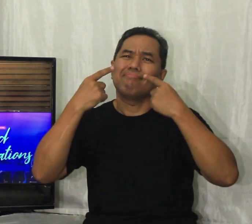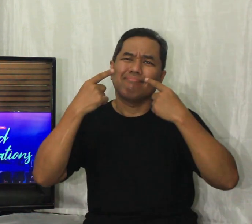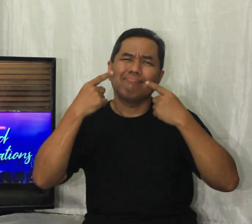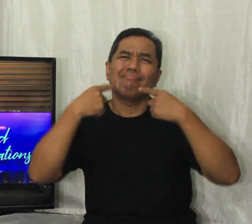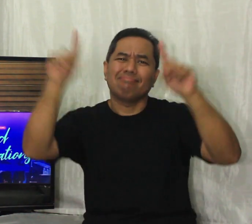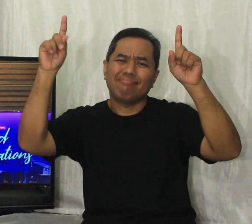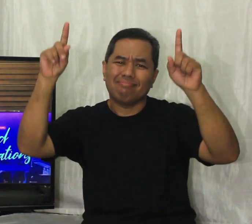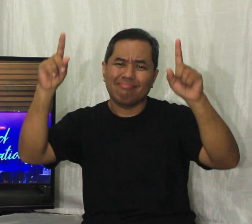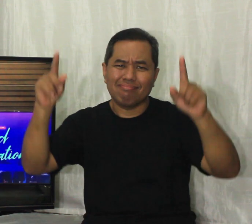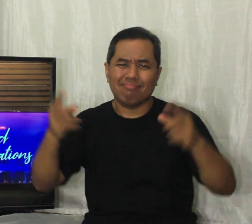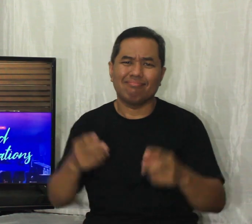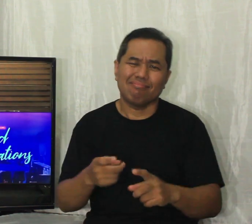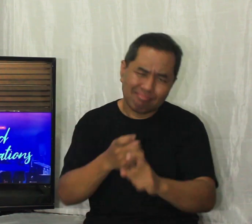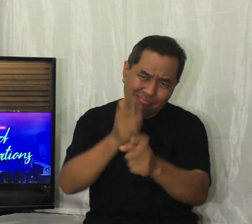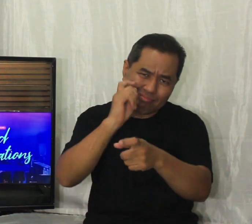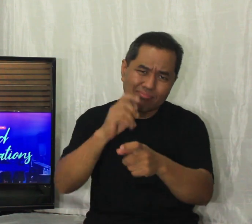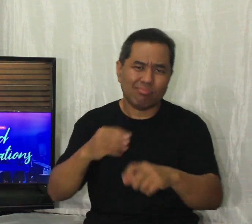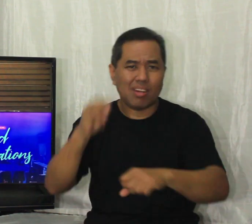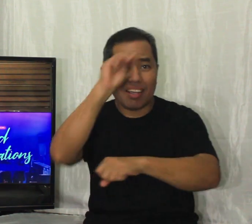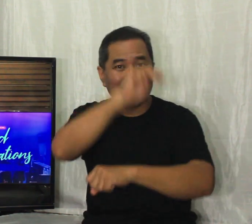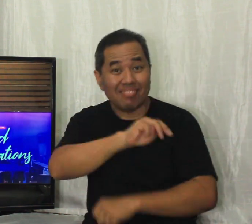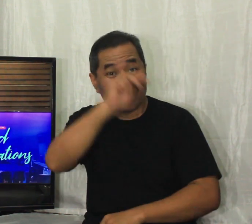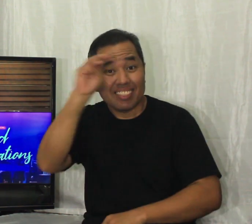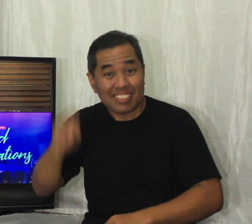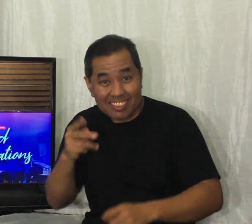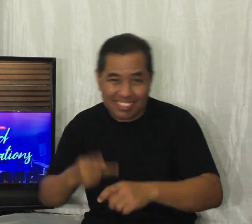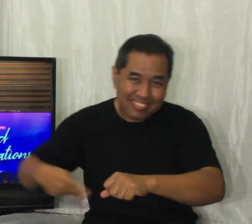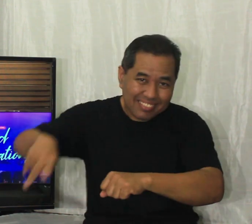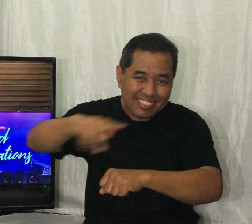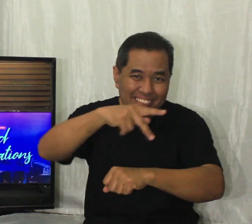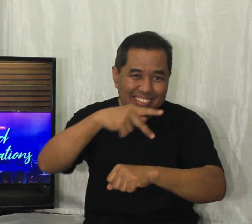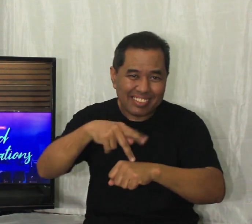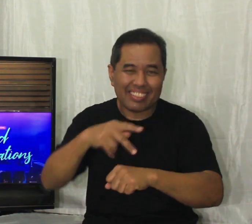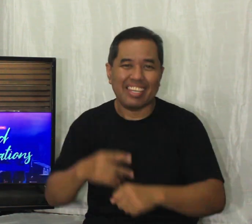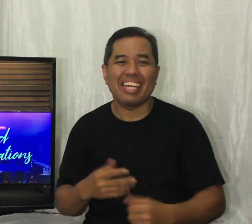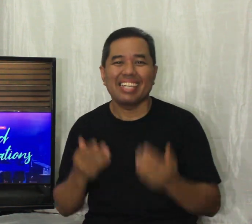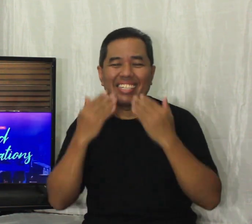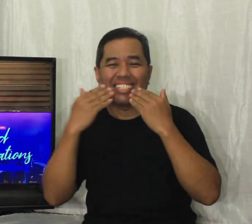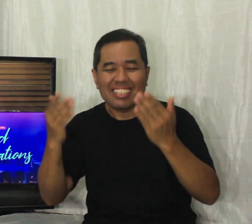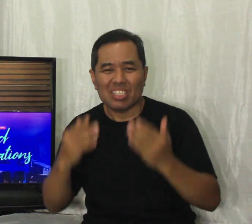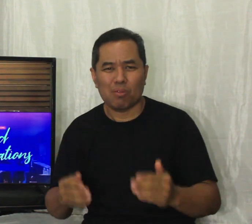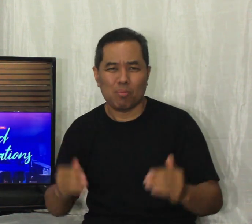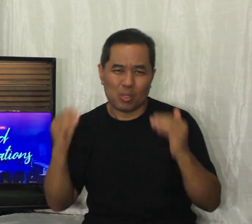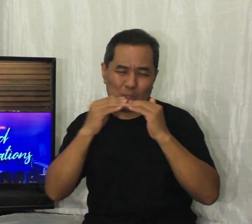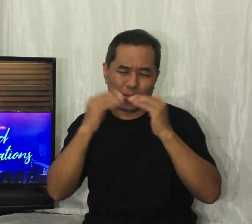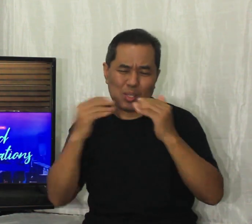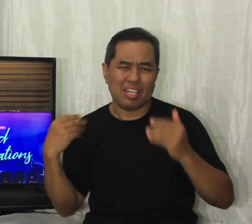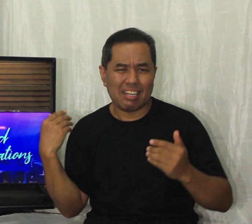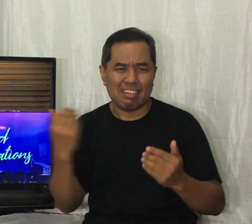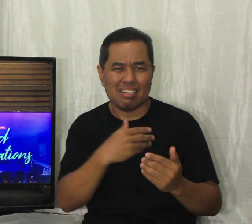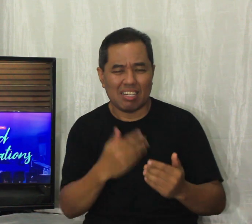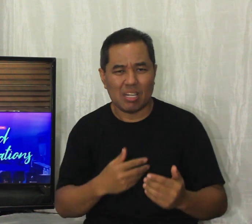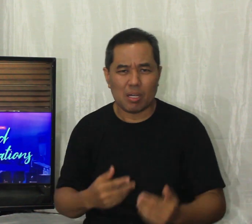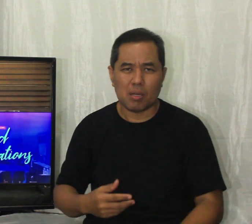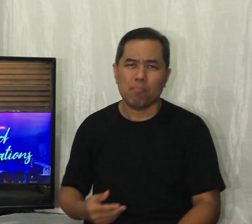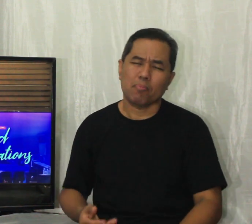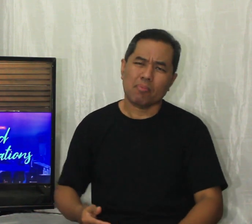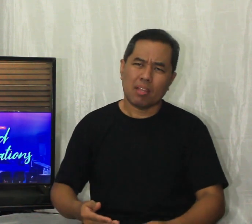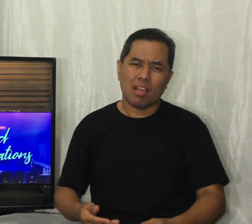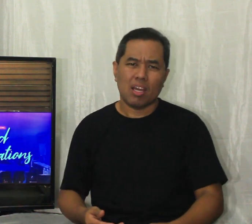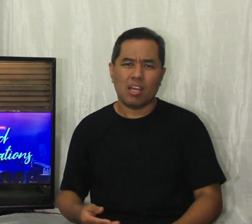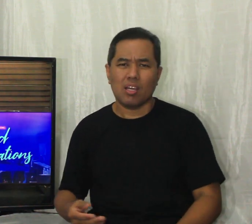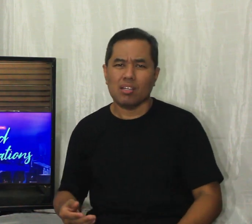are in the world, if you're catching this today, we're glad that you've come to spend this few minutes with us. Now, if you're in Metro Manila, we